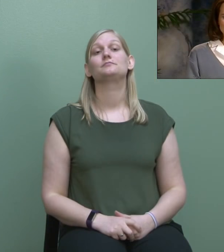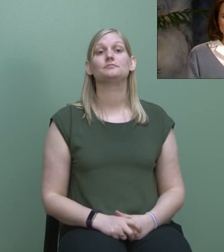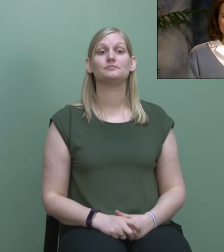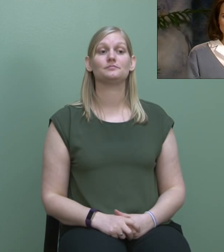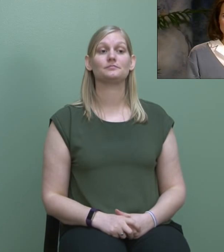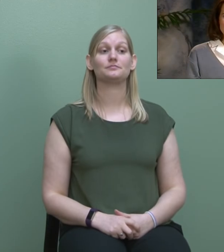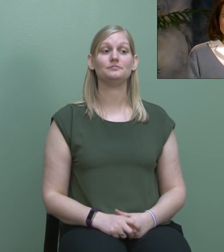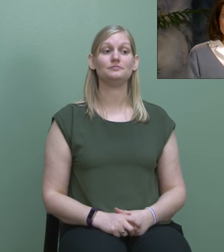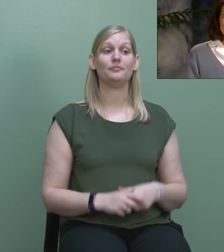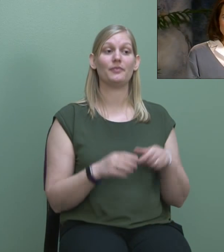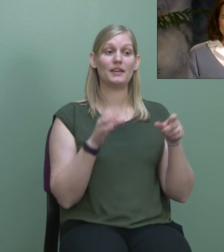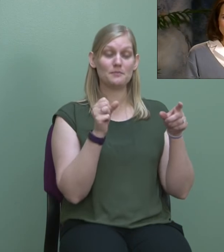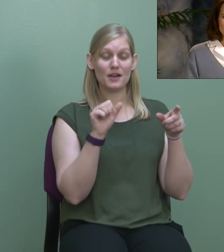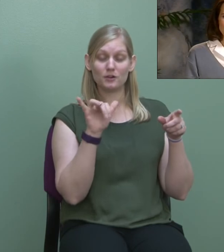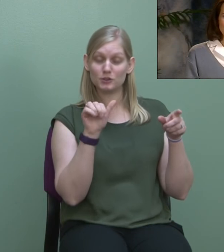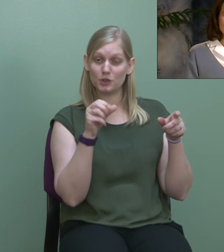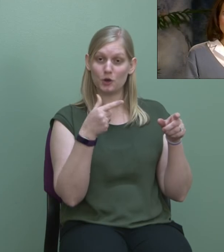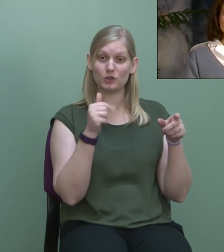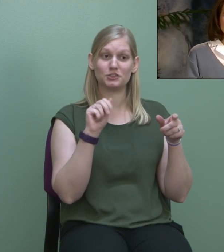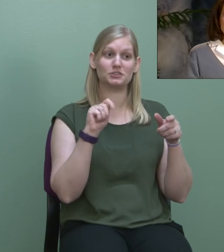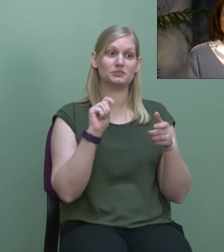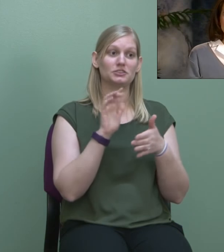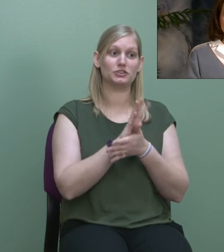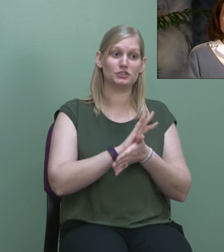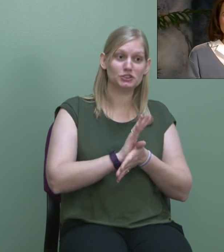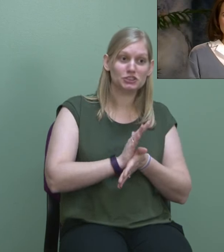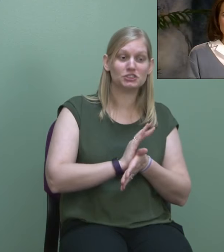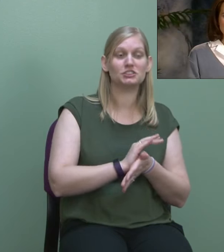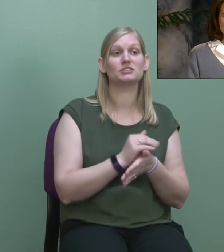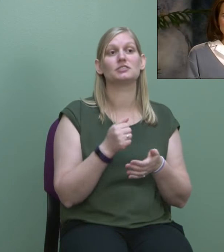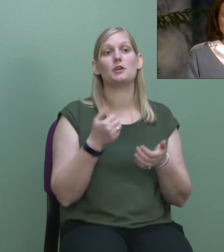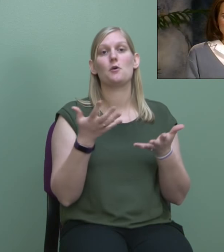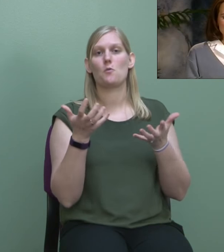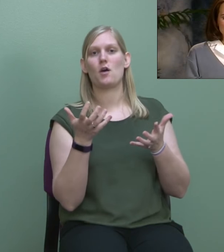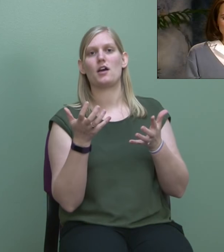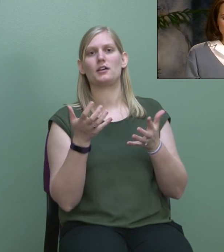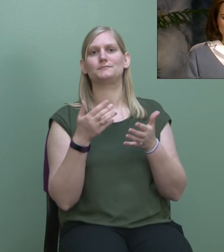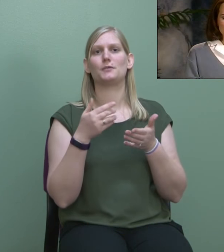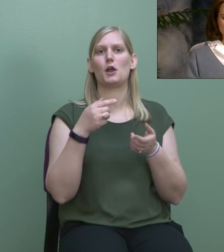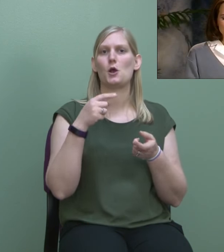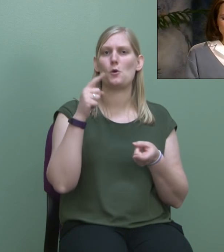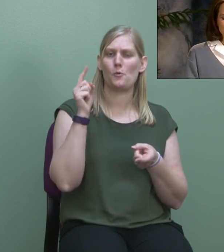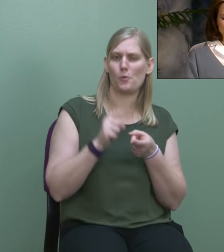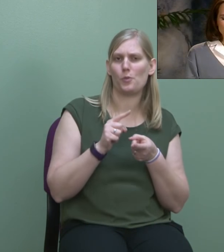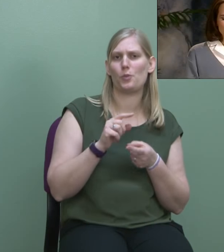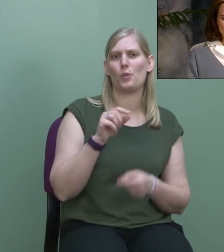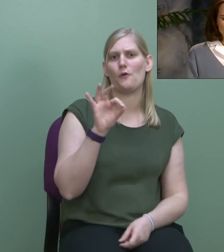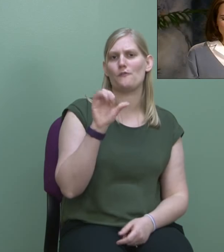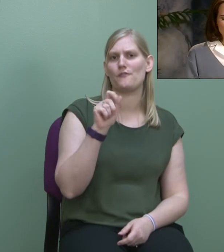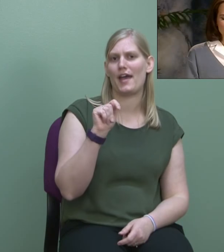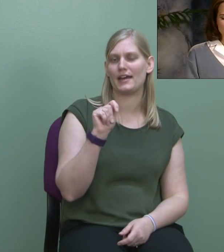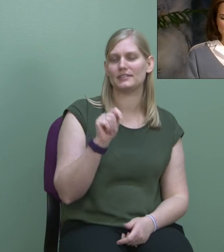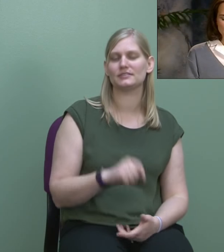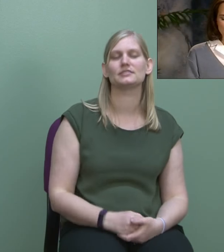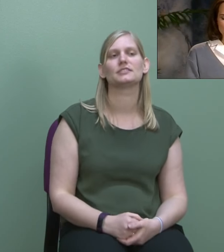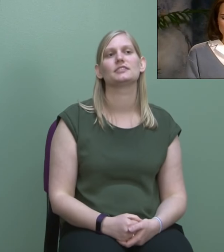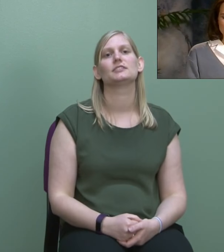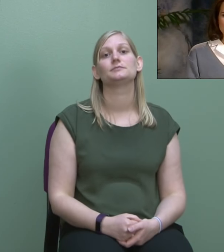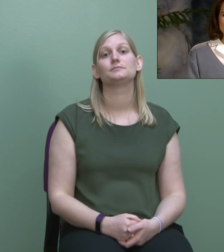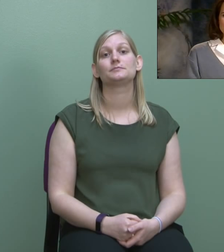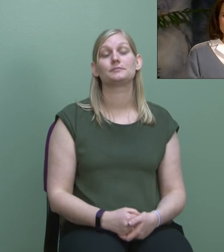yogurt, and cheese group, we want to choose things that are low or non-fat. From the